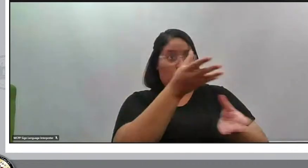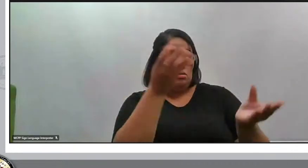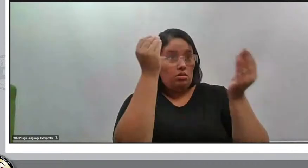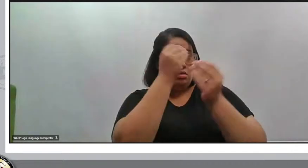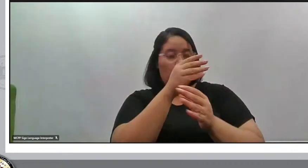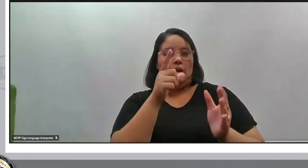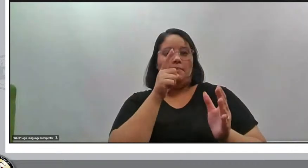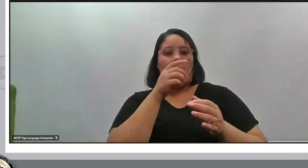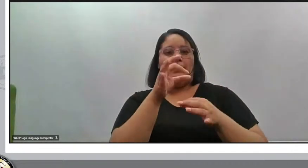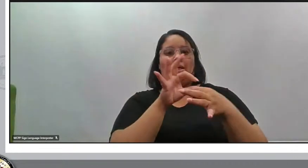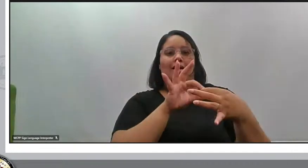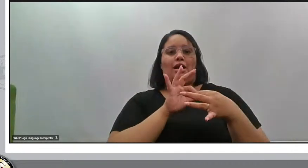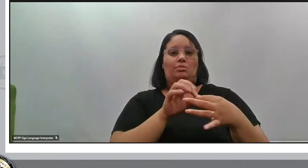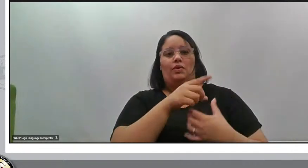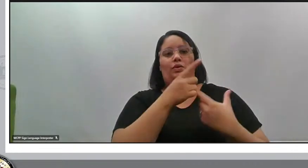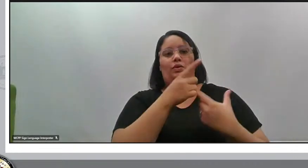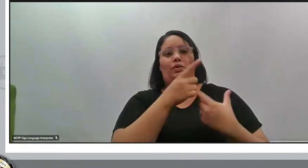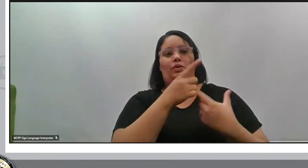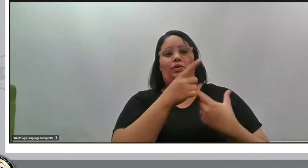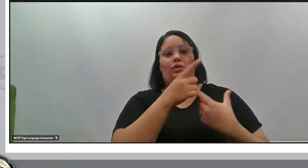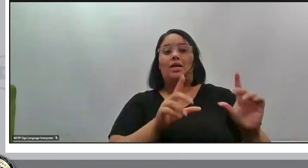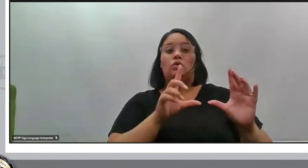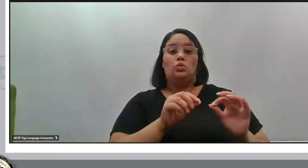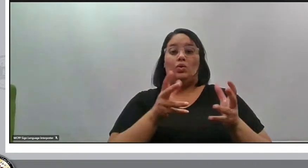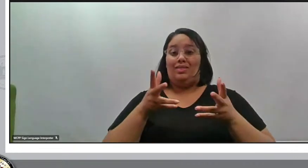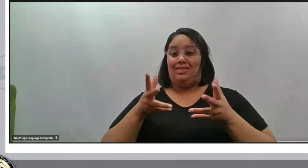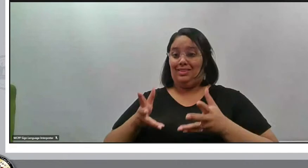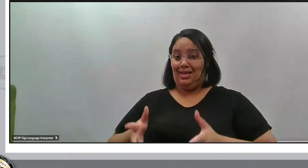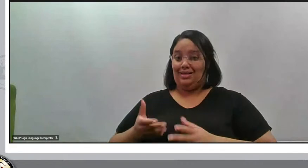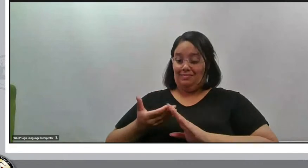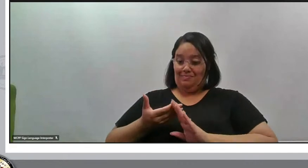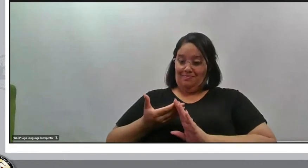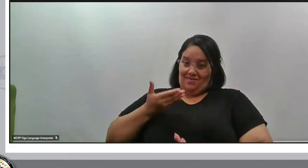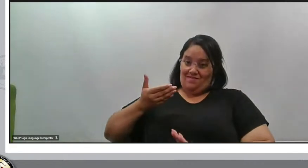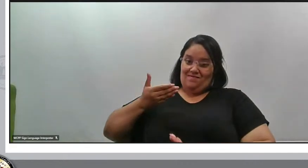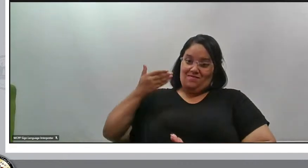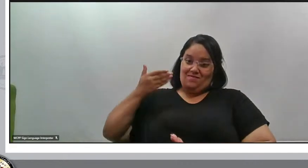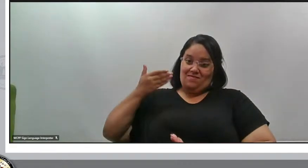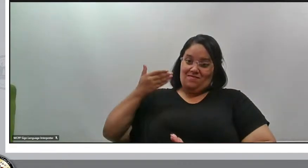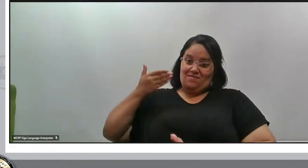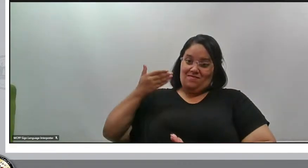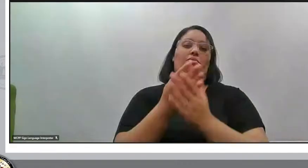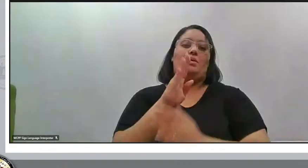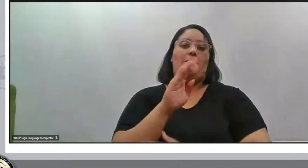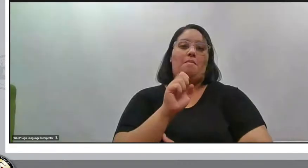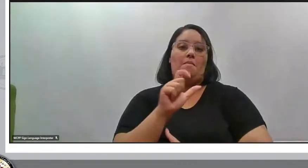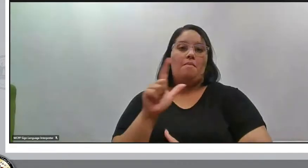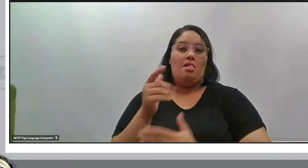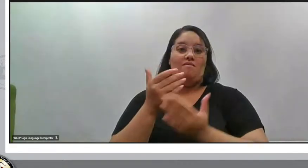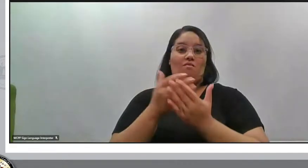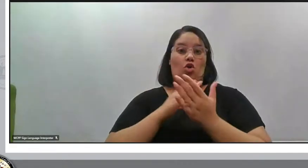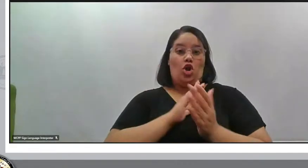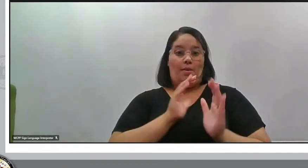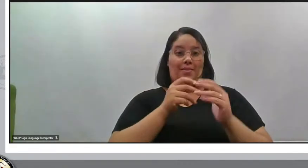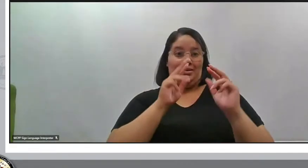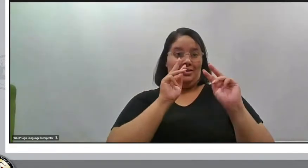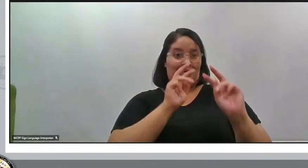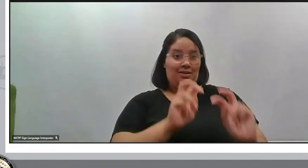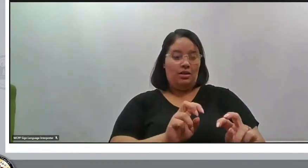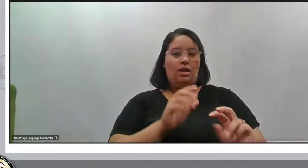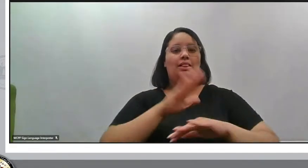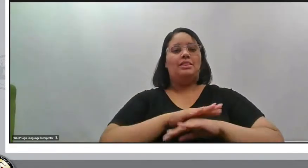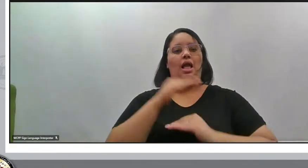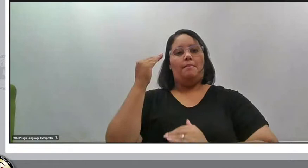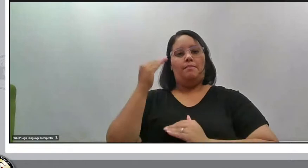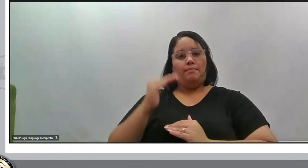who then does the research. By doing this before the bill is, reaches the committees, we cut down on that time, and